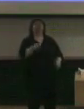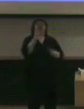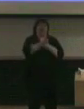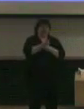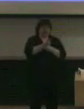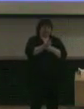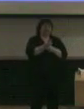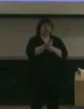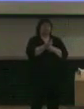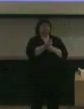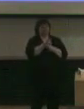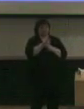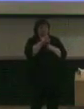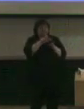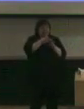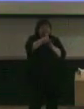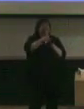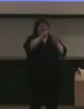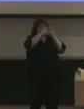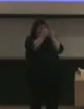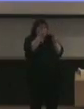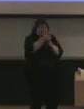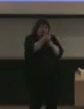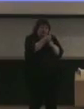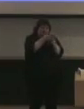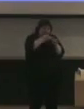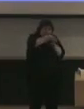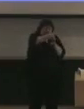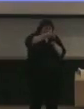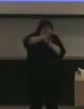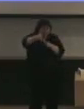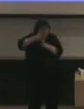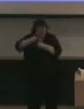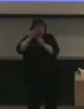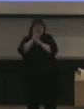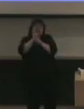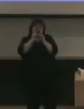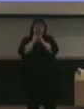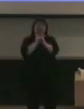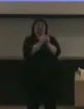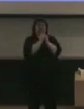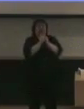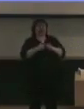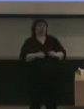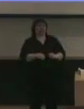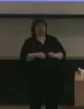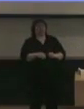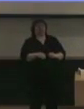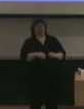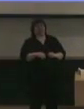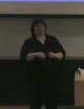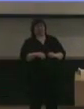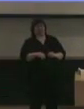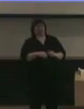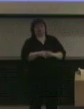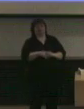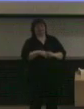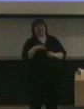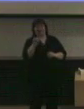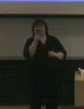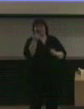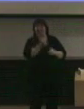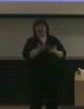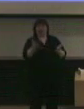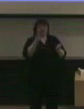be the actual, the whole deaf unit team as a whole that will work together. And this like anything in the